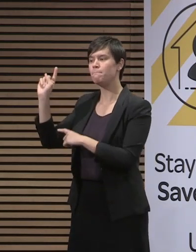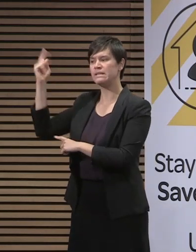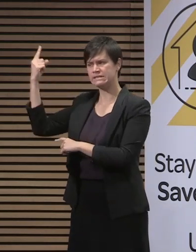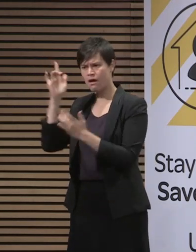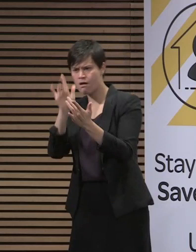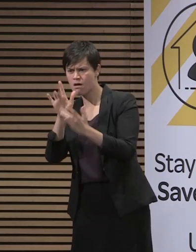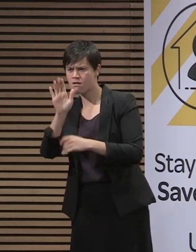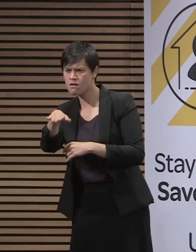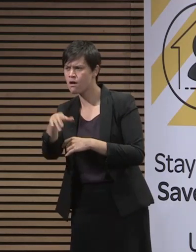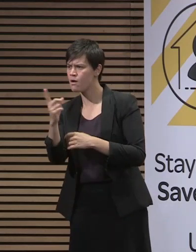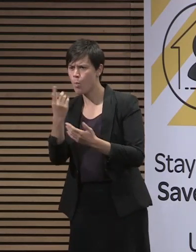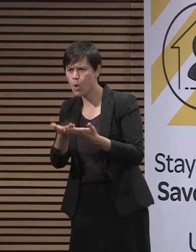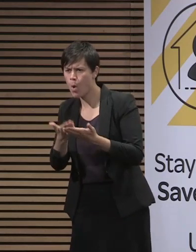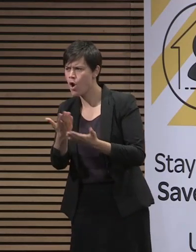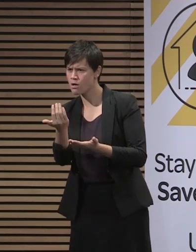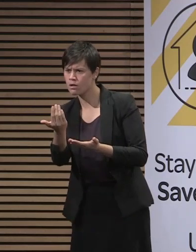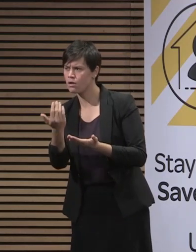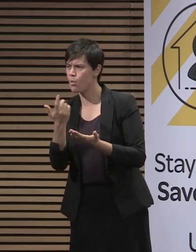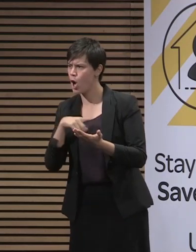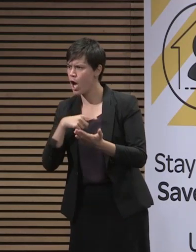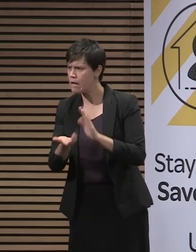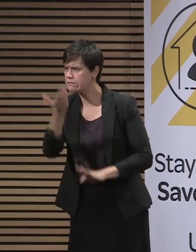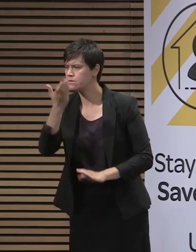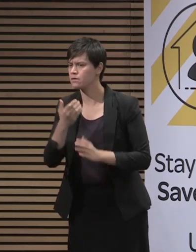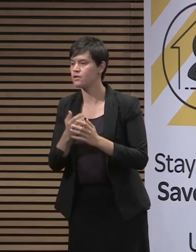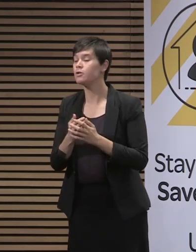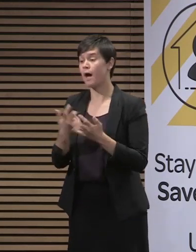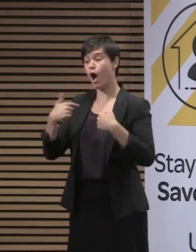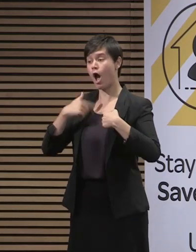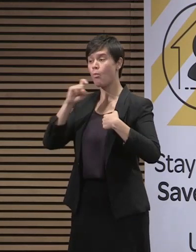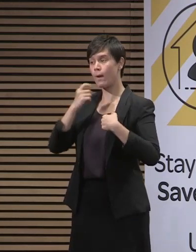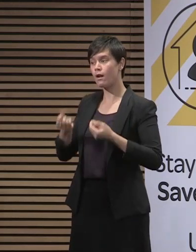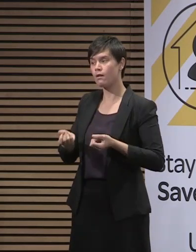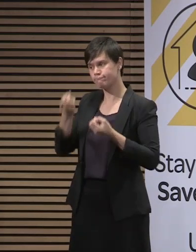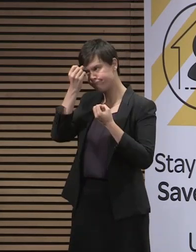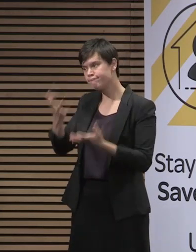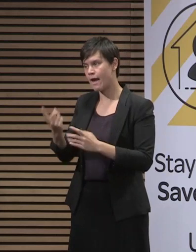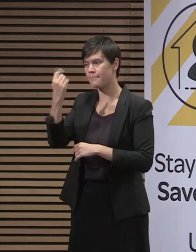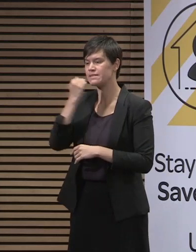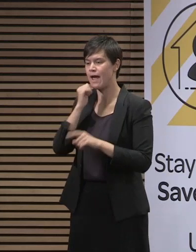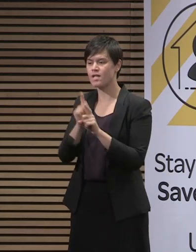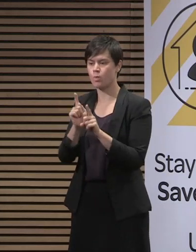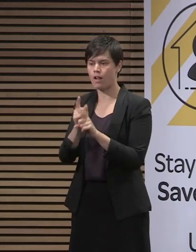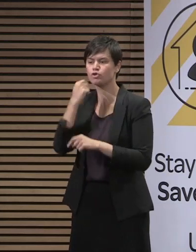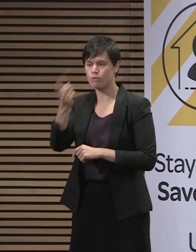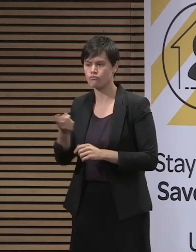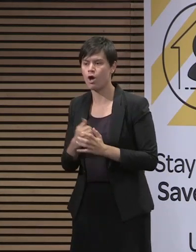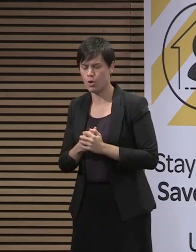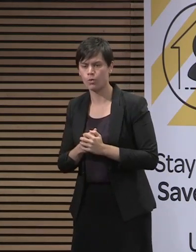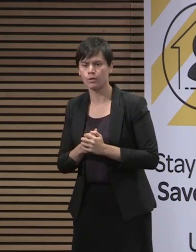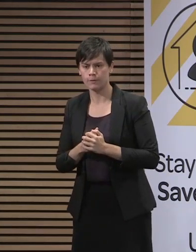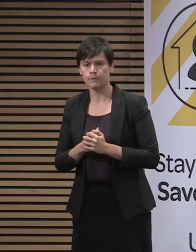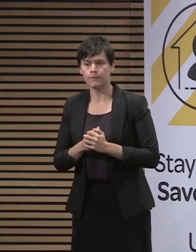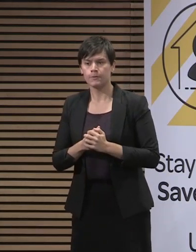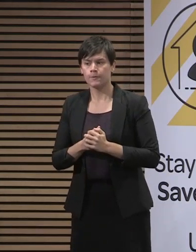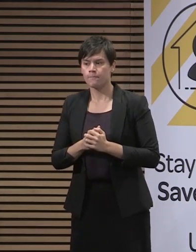chains to query what is going on. But I'm looking to give you another update on how we will manage this on an ongoing basis tomorrow. I mean,